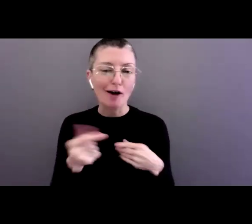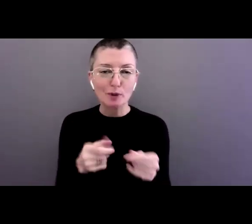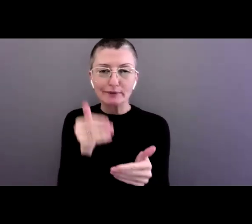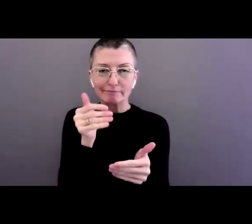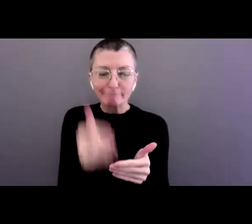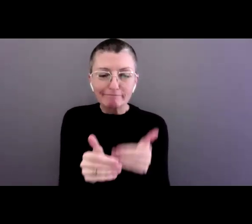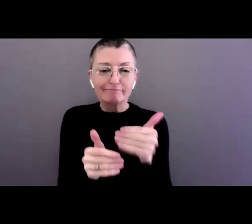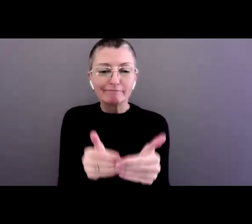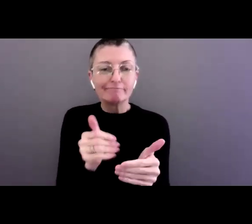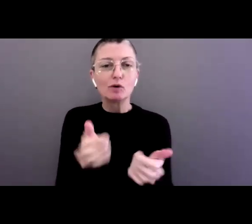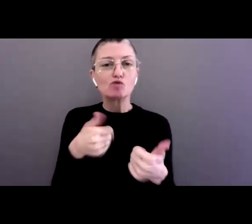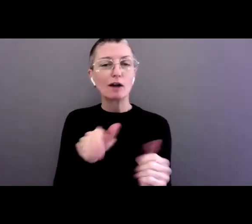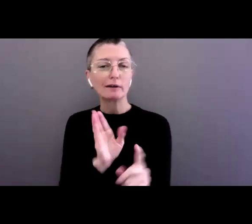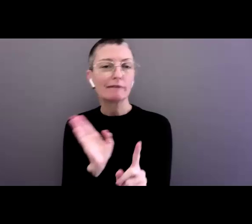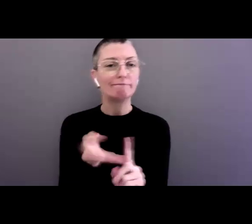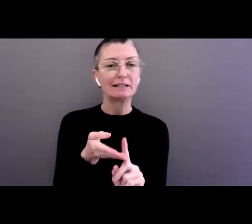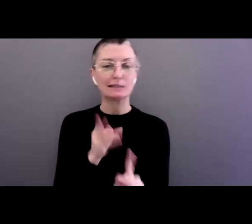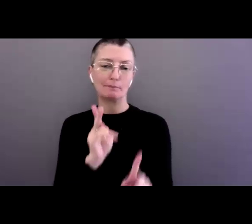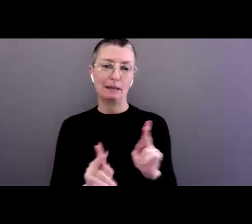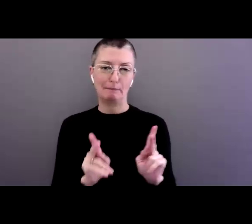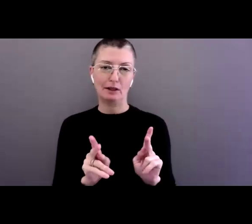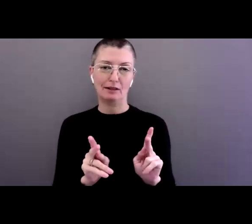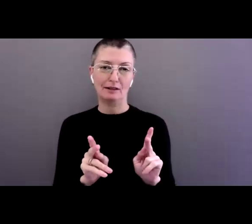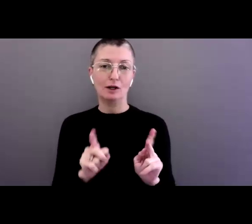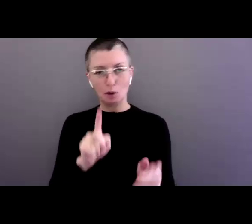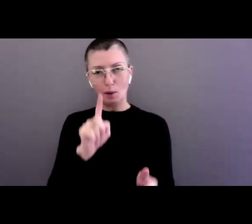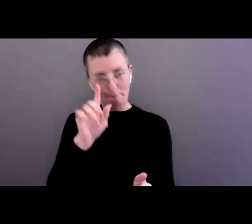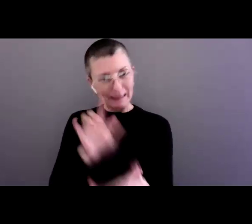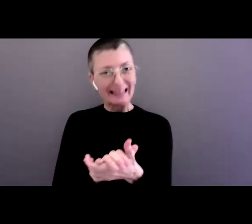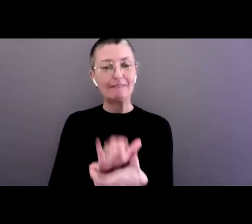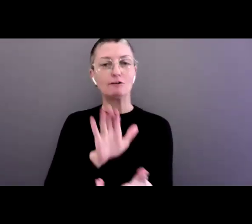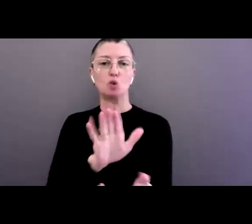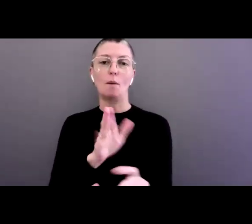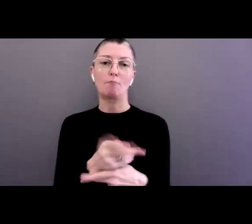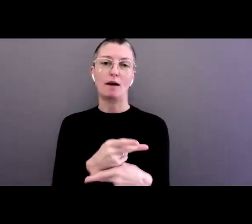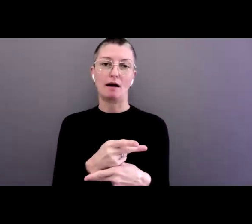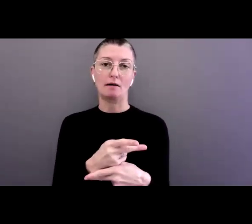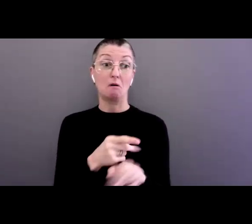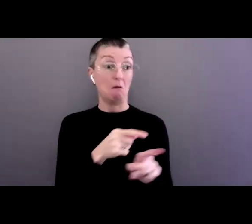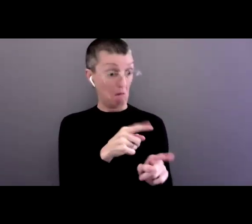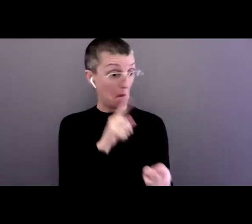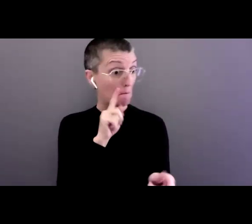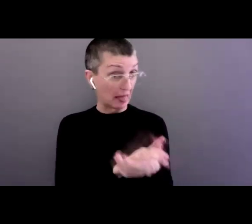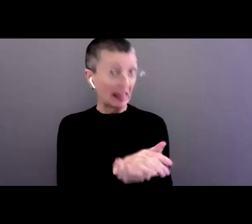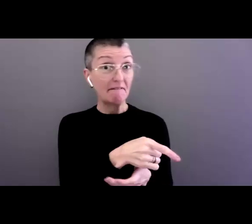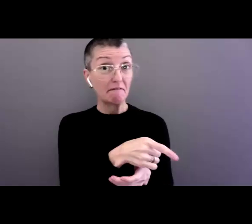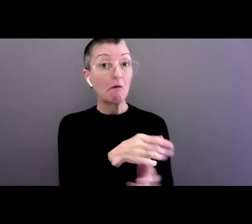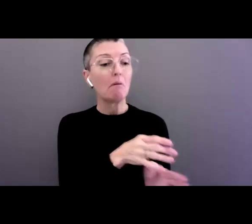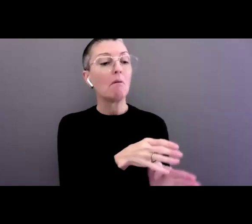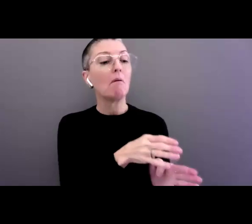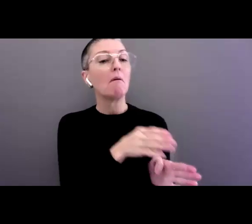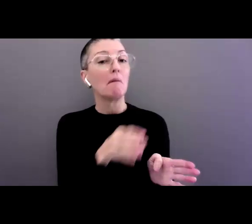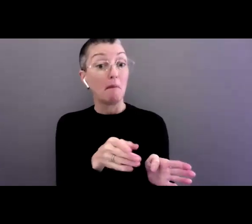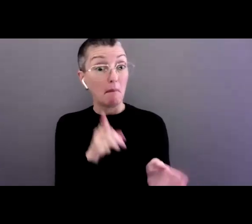to convince these people to believe in your product, capture that belief, and then you can go and